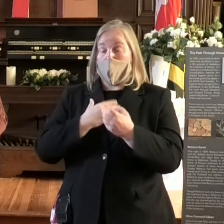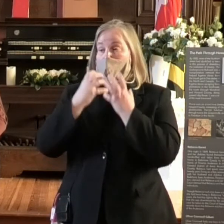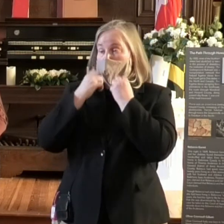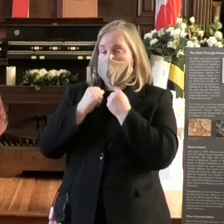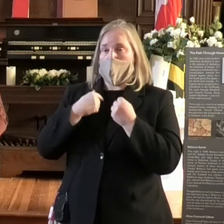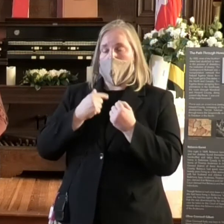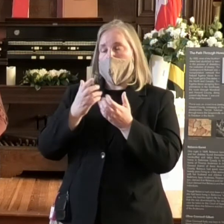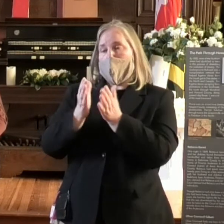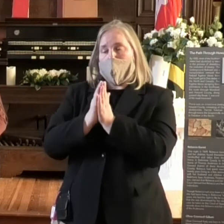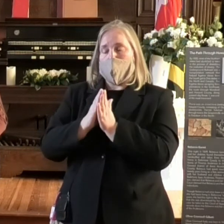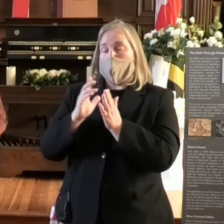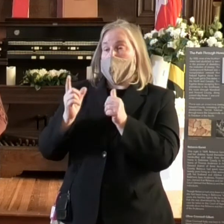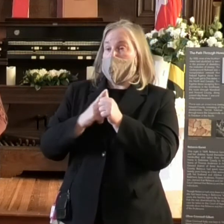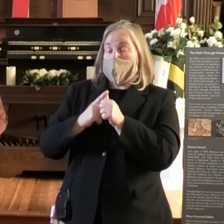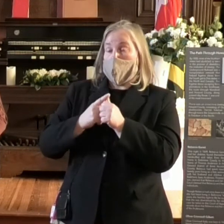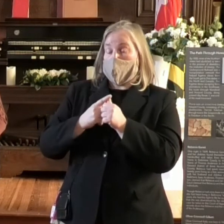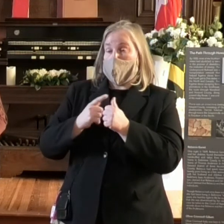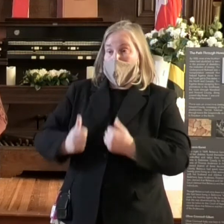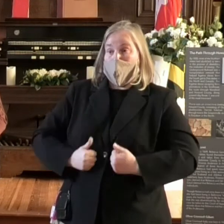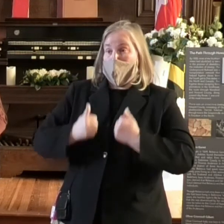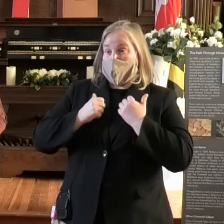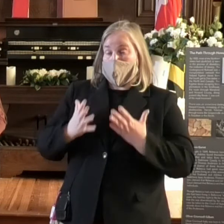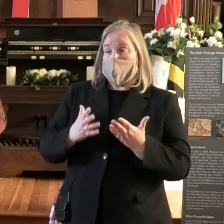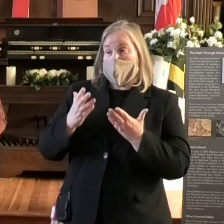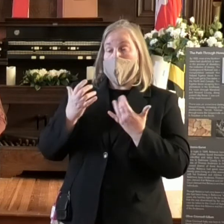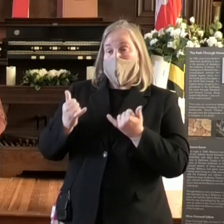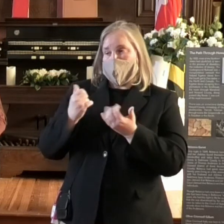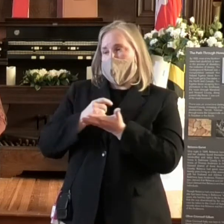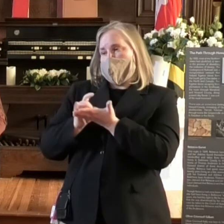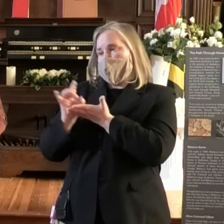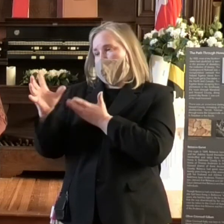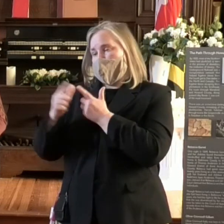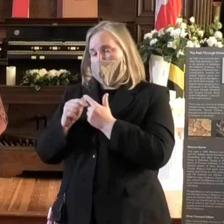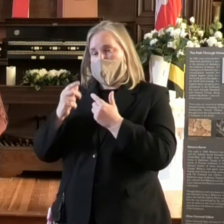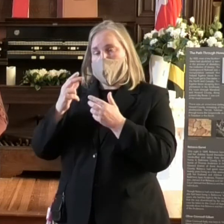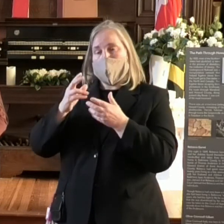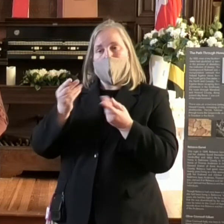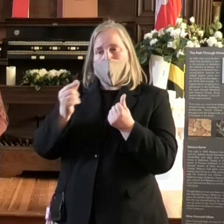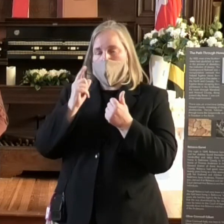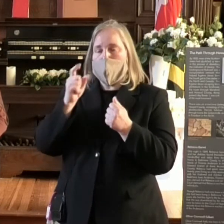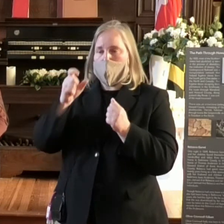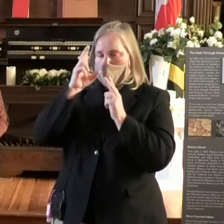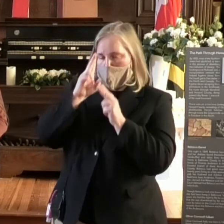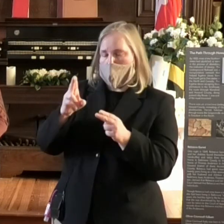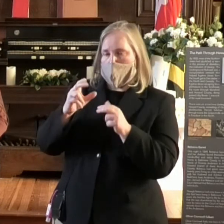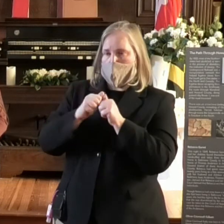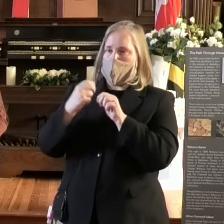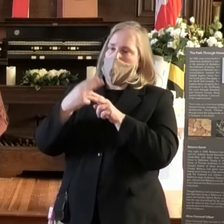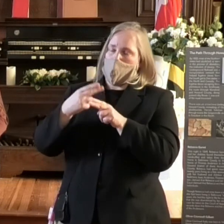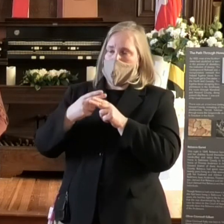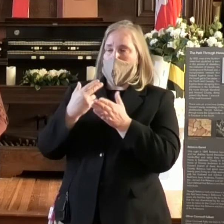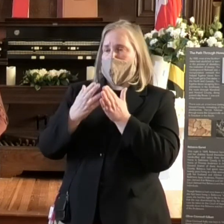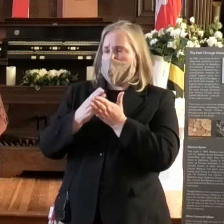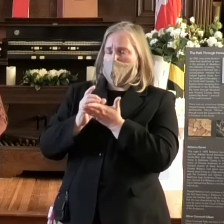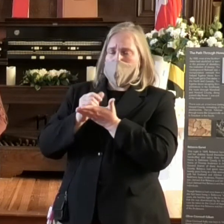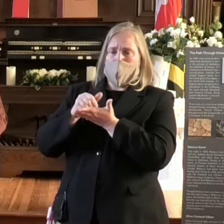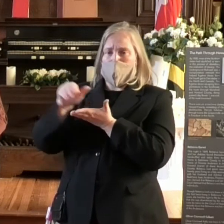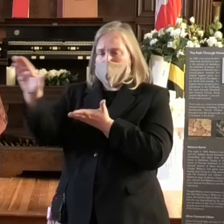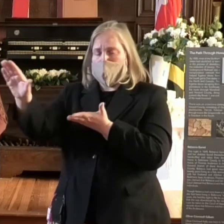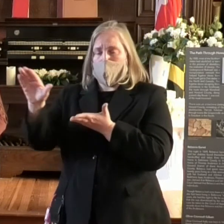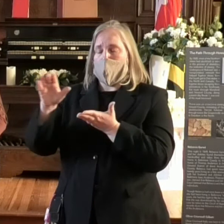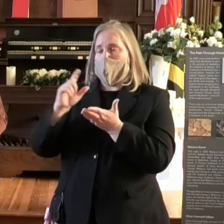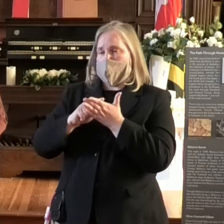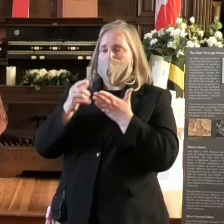first inhabitants presently removed from the land be honored in namesake. Though displaced, they leave a rich treaty